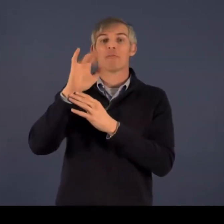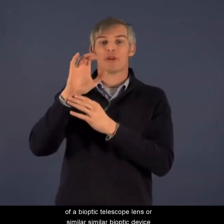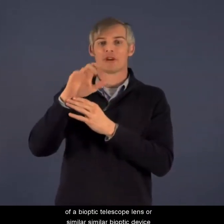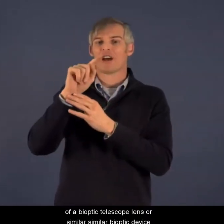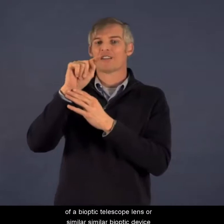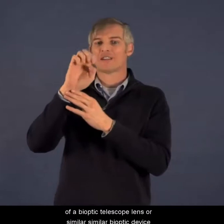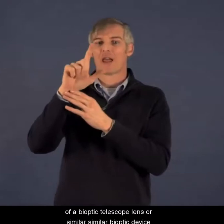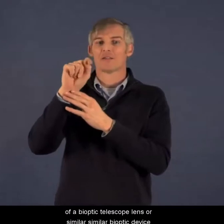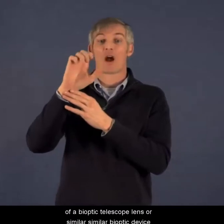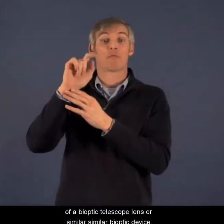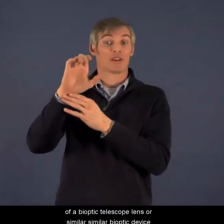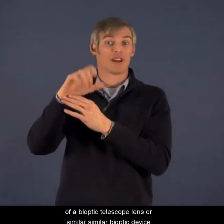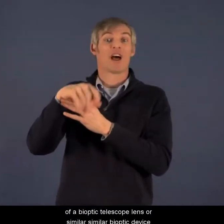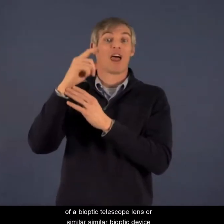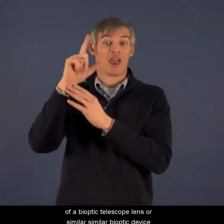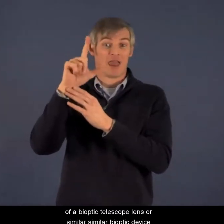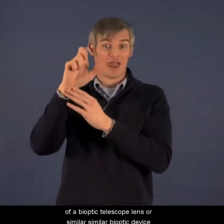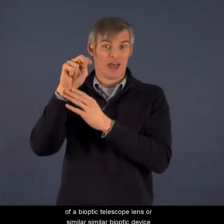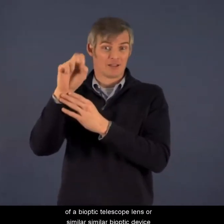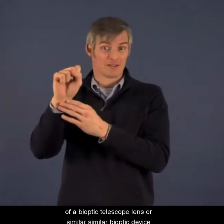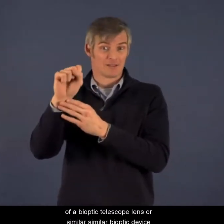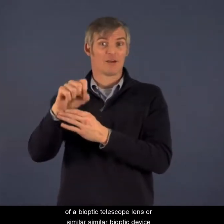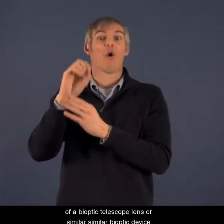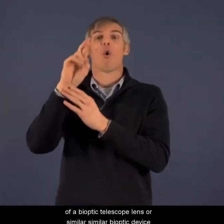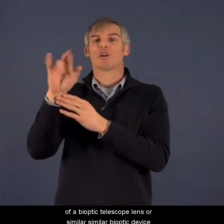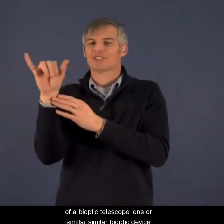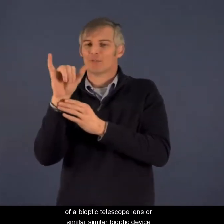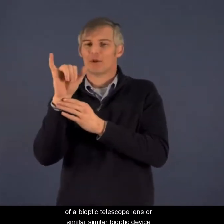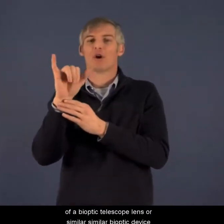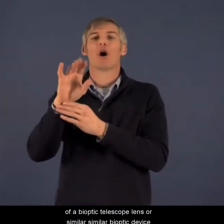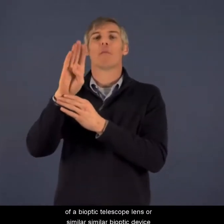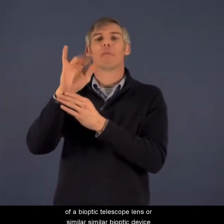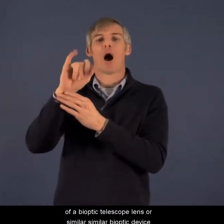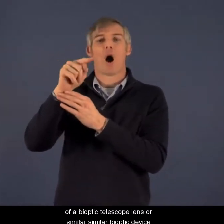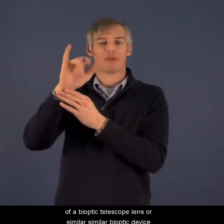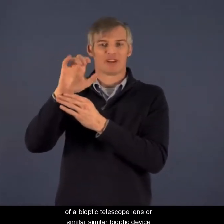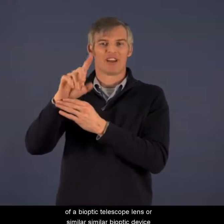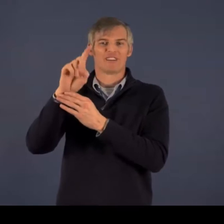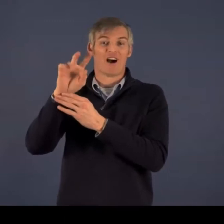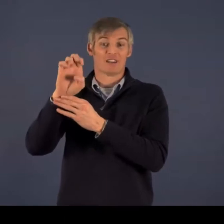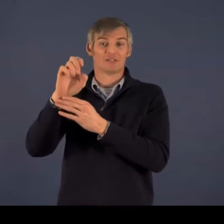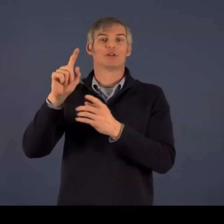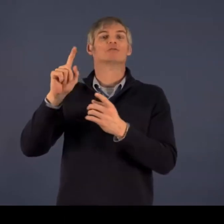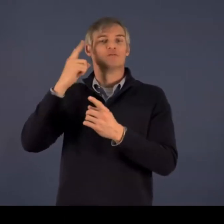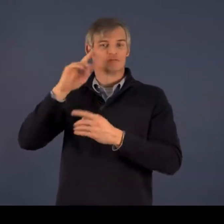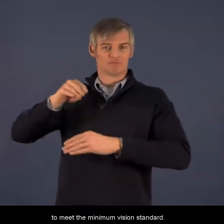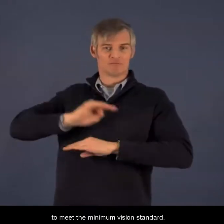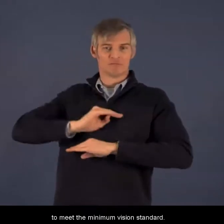of a bioptic telescope lens or similar bioptic device to meet the